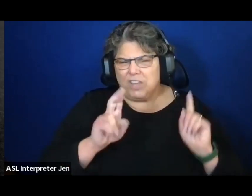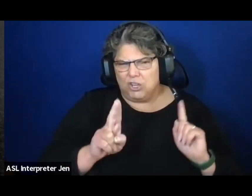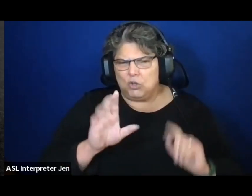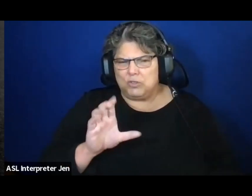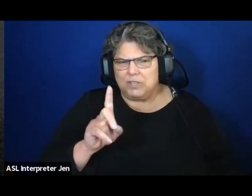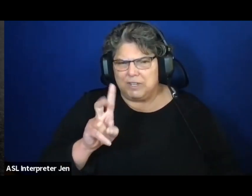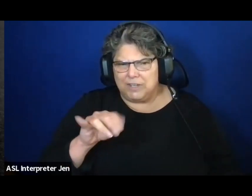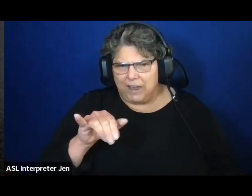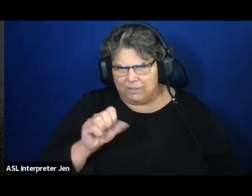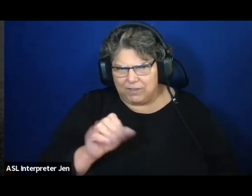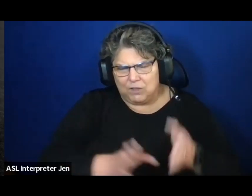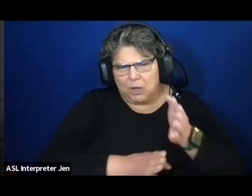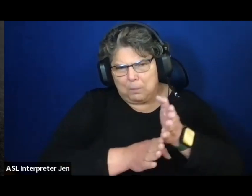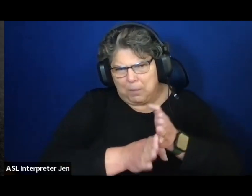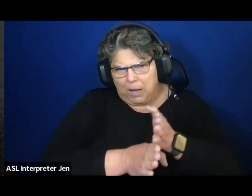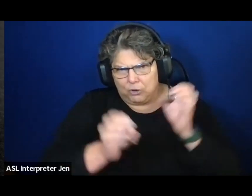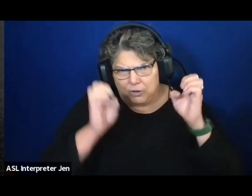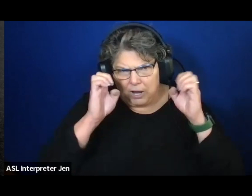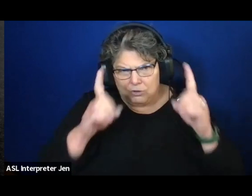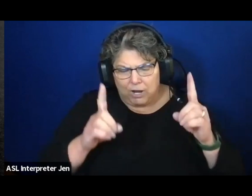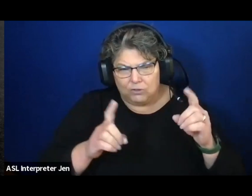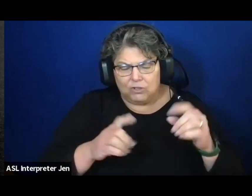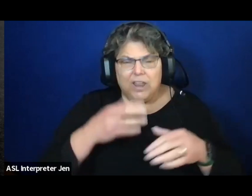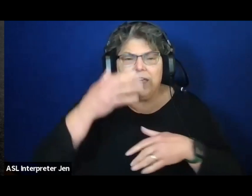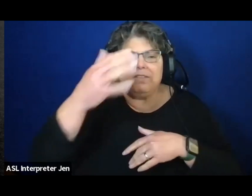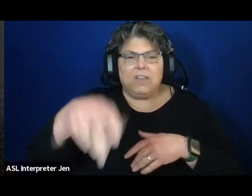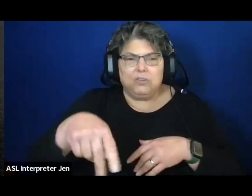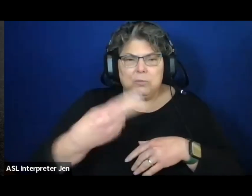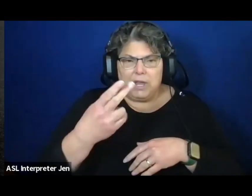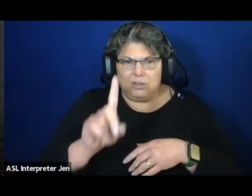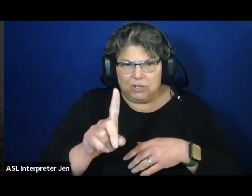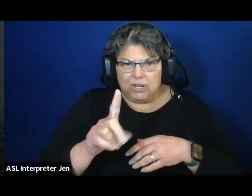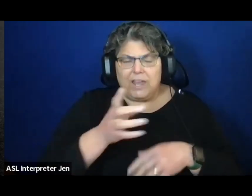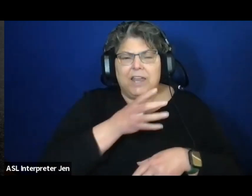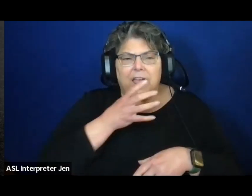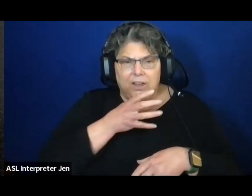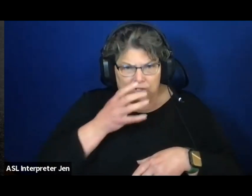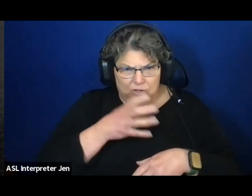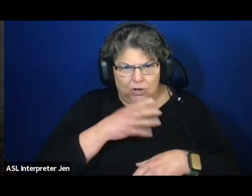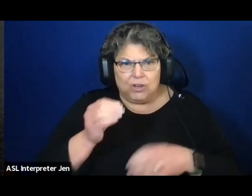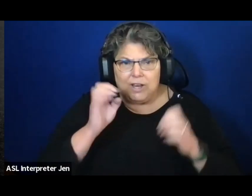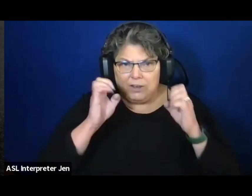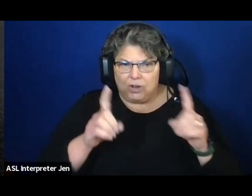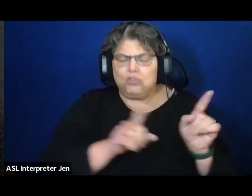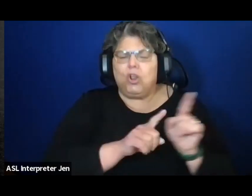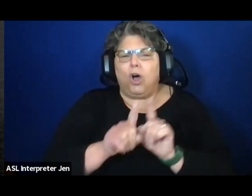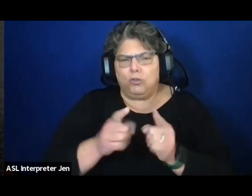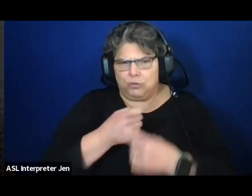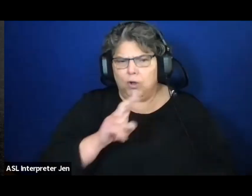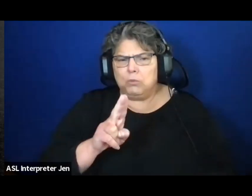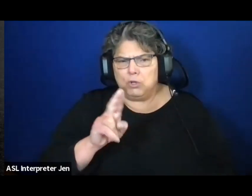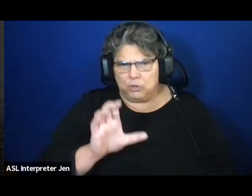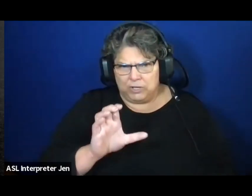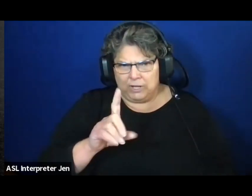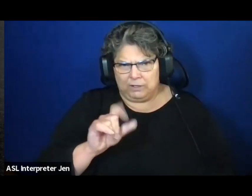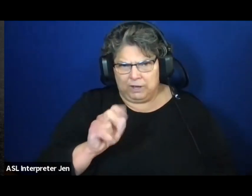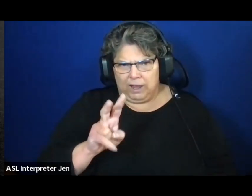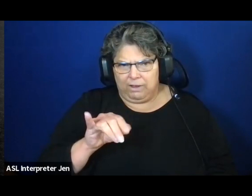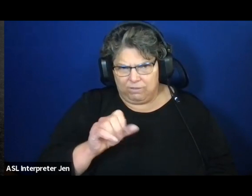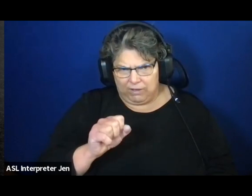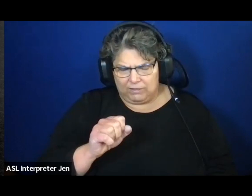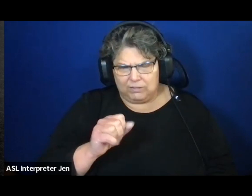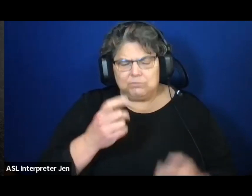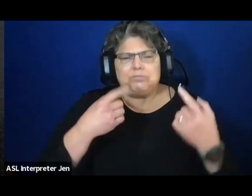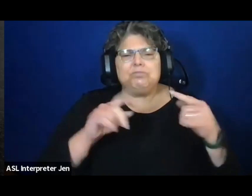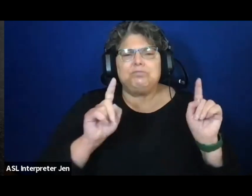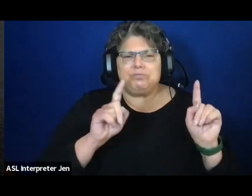education, and eventually his PhD in agriculture and education, also from UC Davis. Around this time, he accepted a job